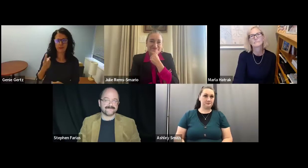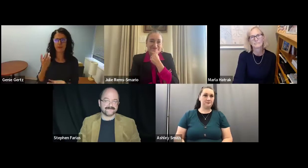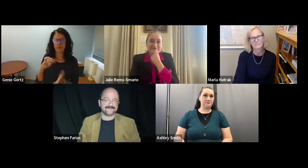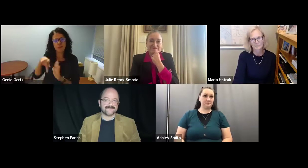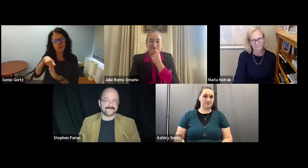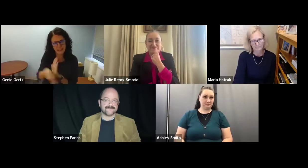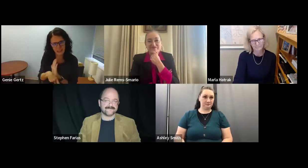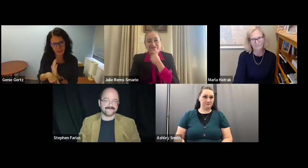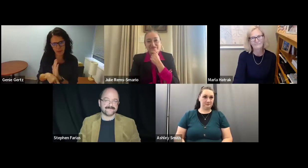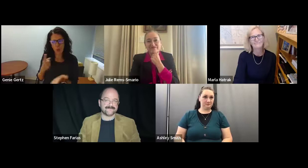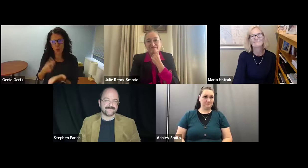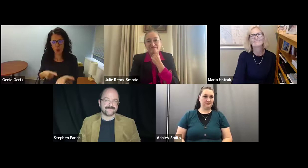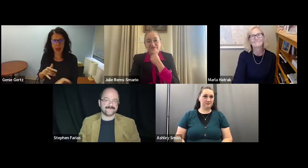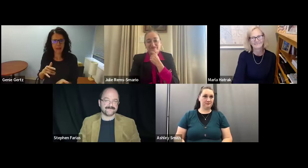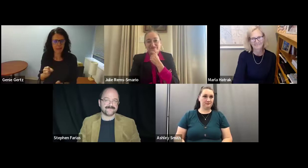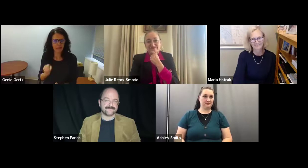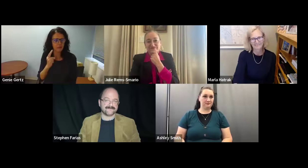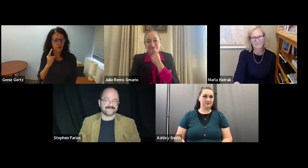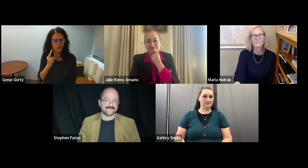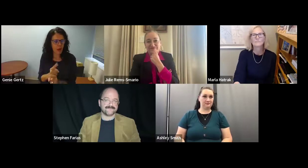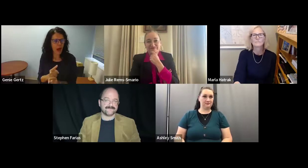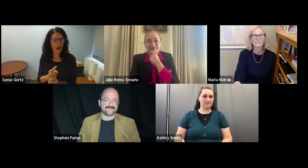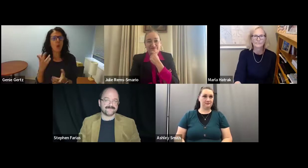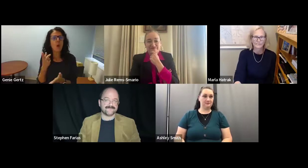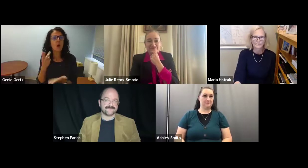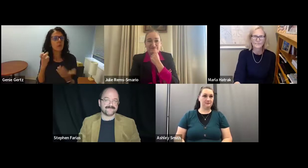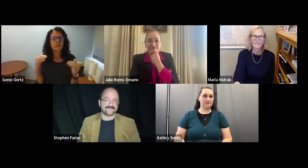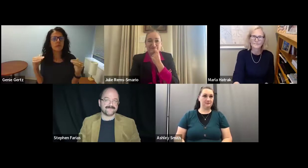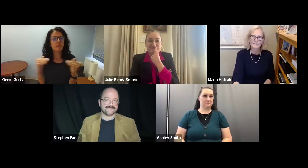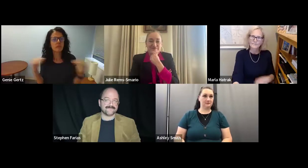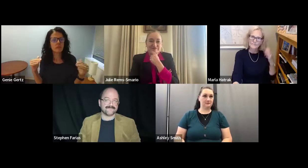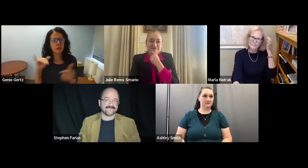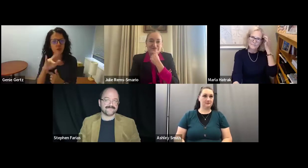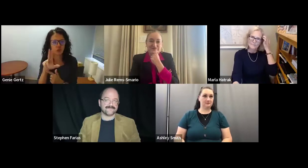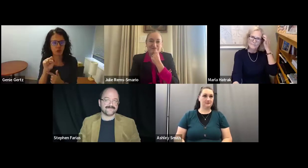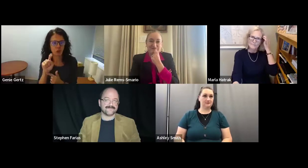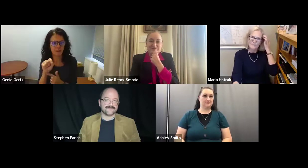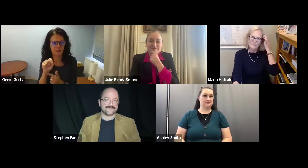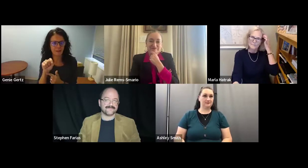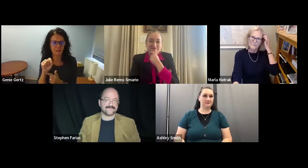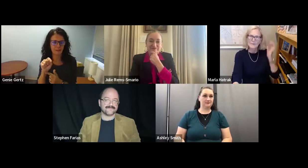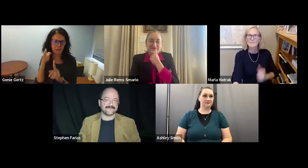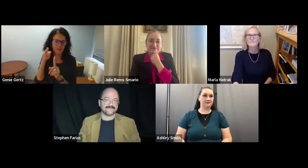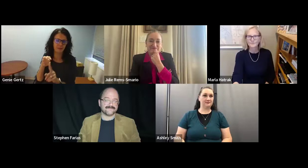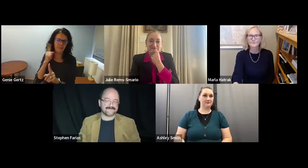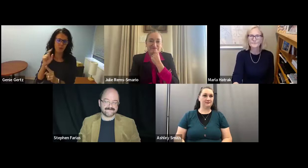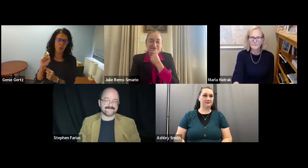do to do what's right. Understand your own principles, your understanding of what is right and what